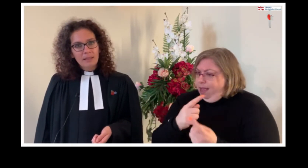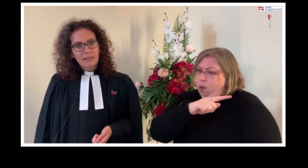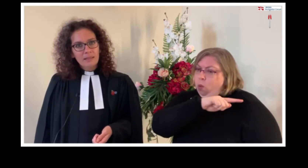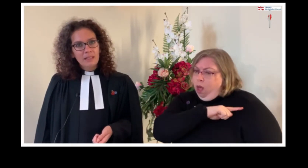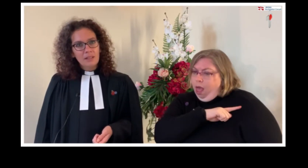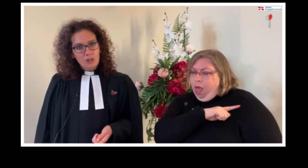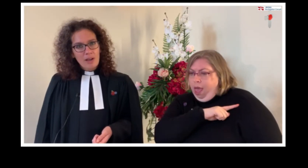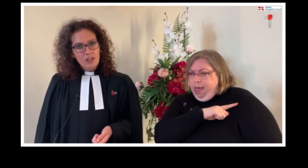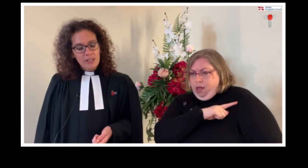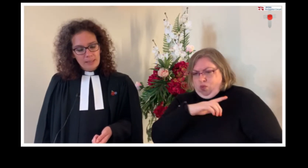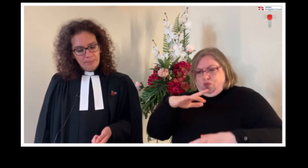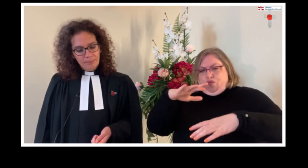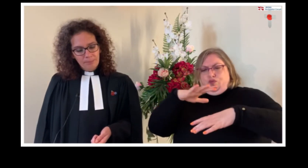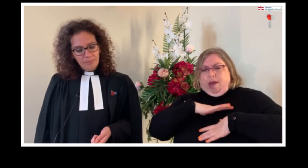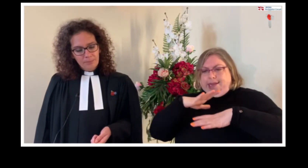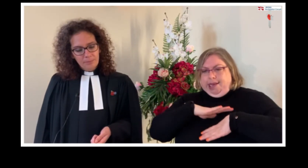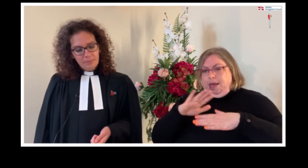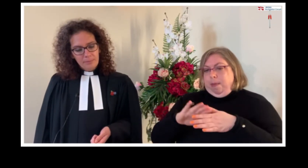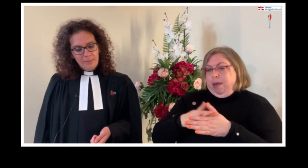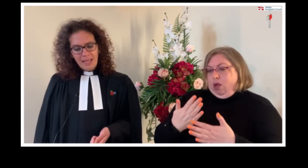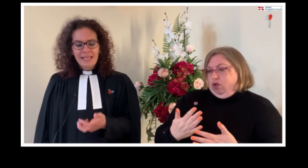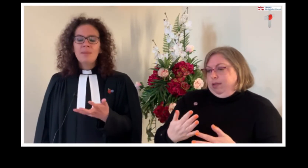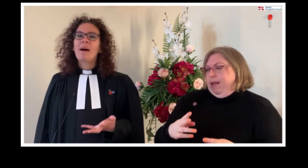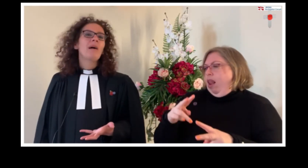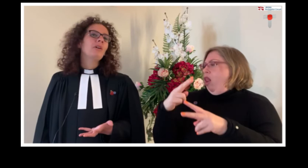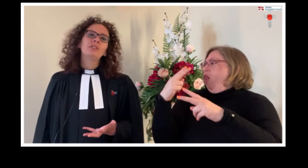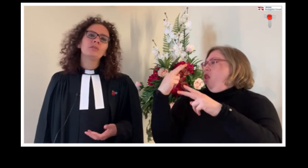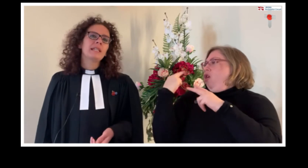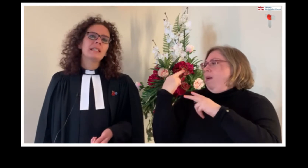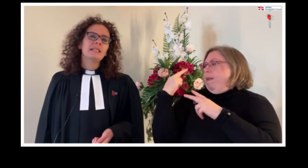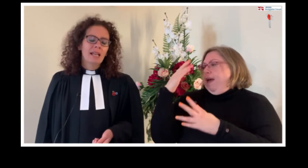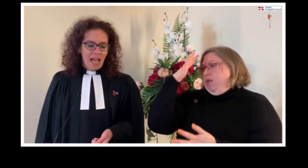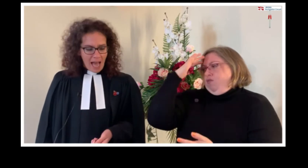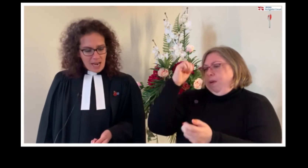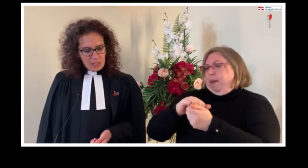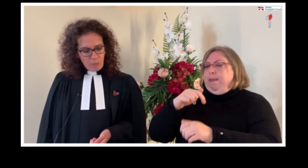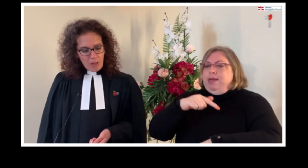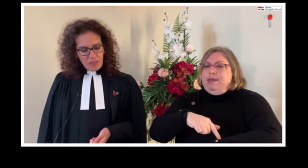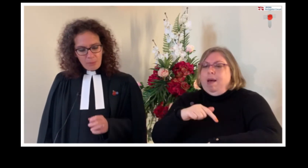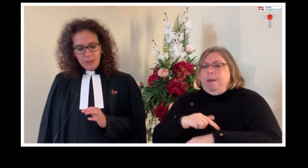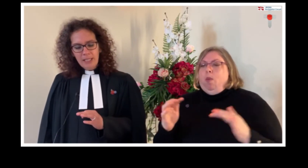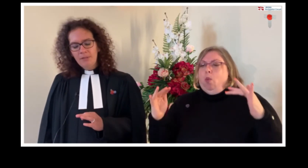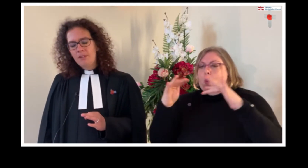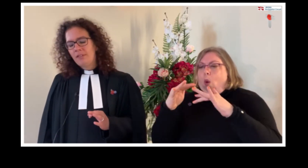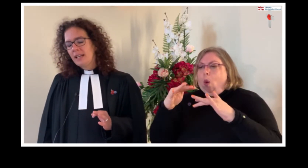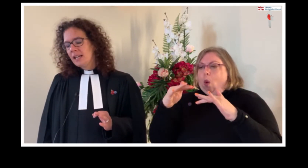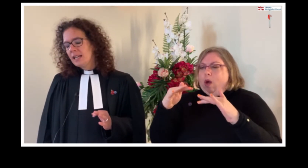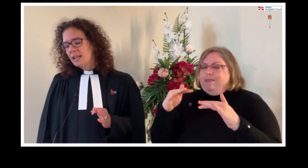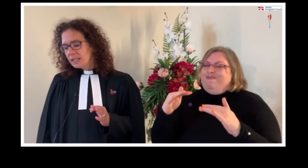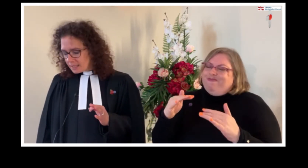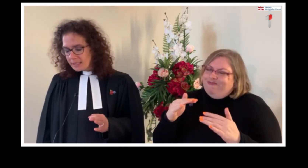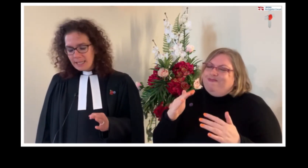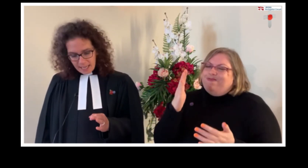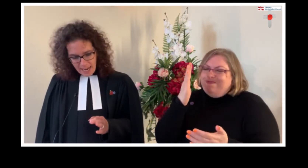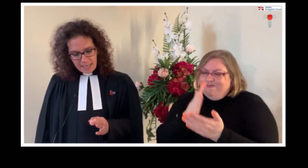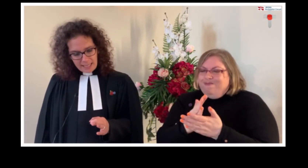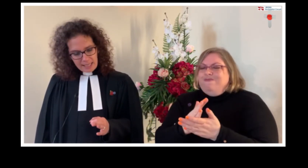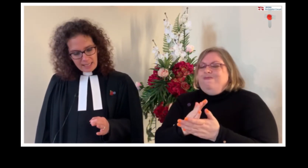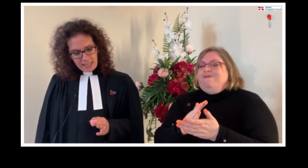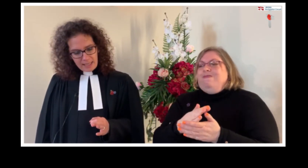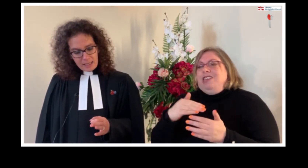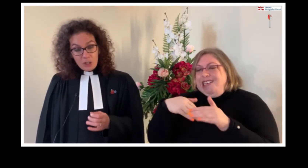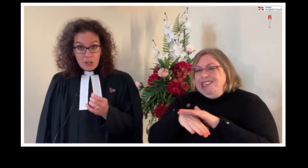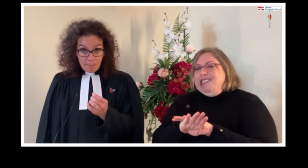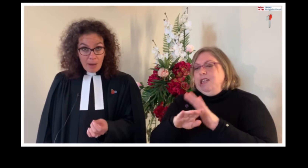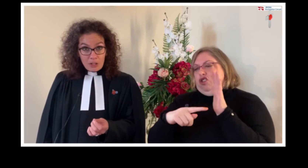time in the trenches. It's a powerful read, and it's one that will leave you feeling utterly